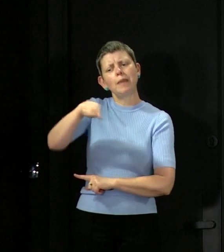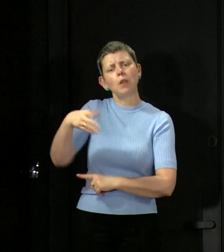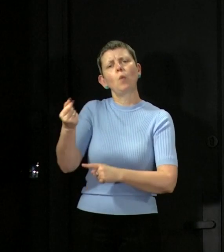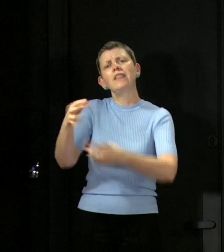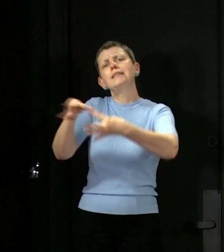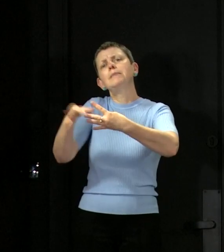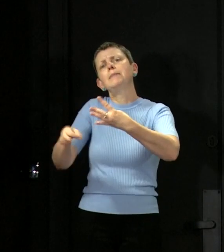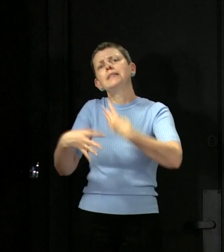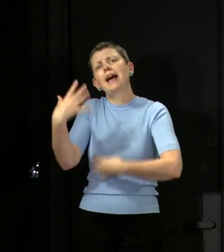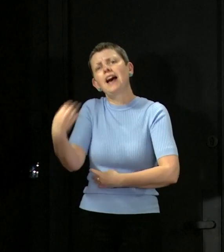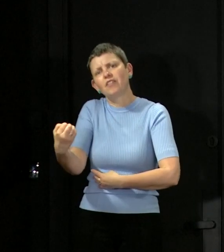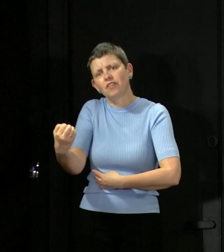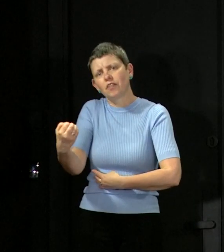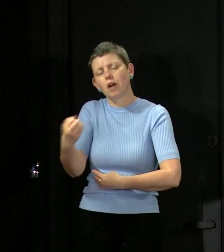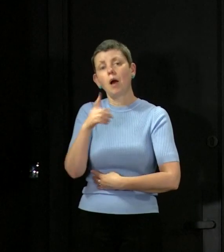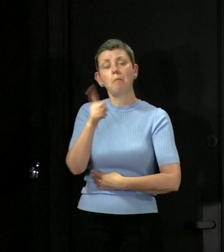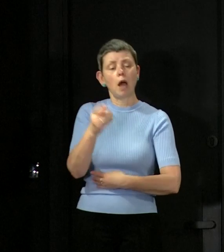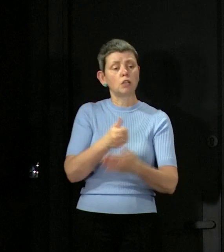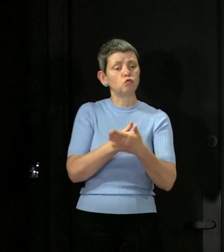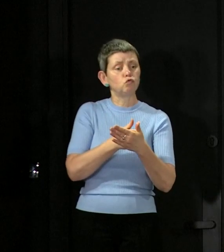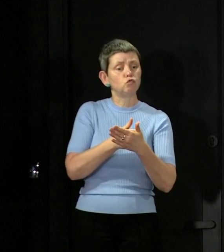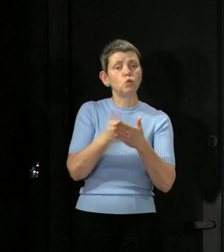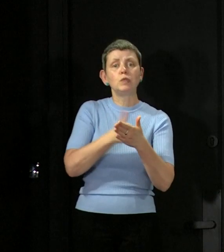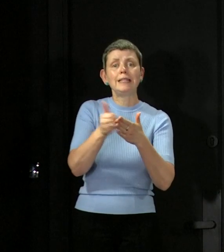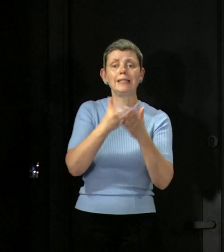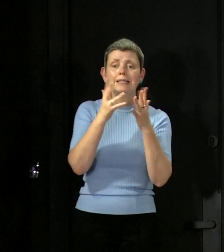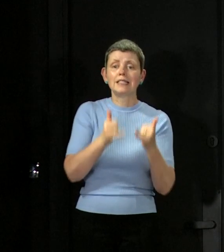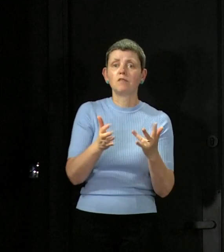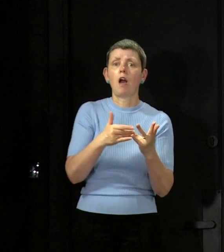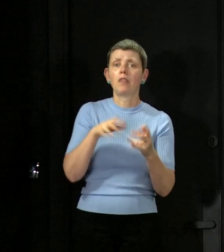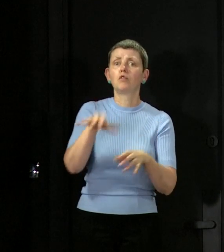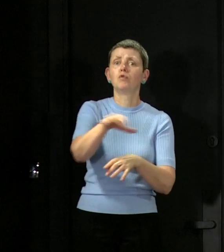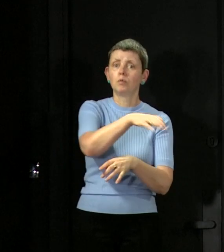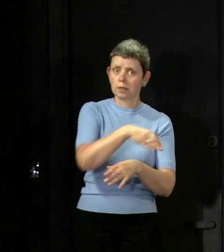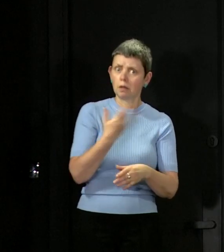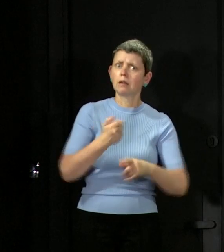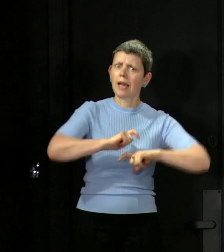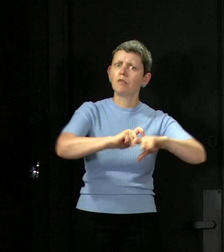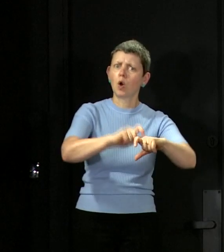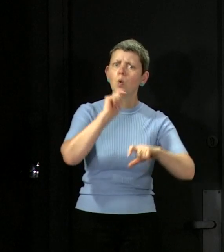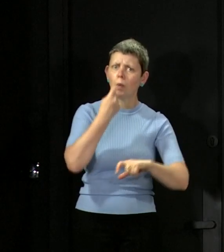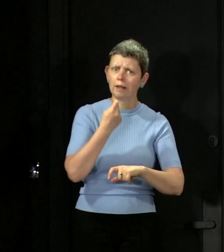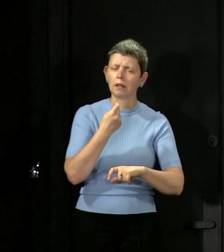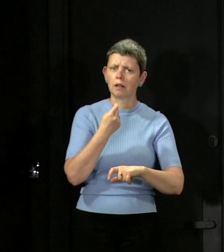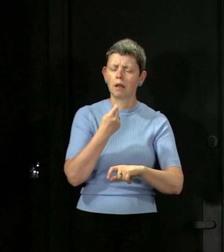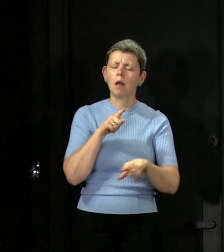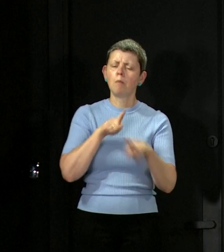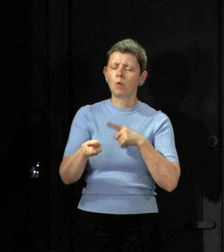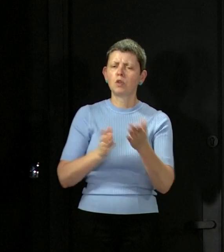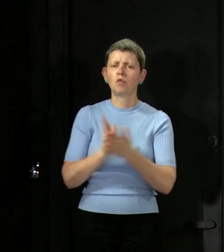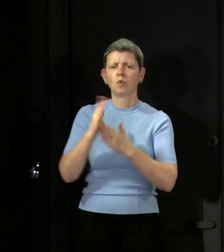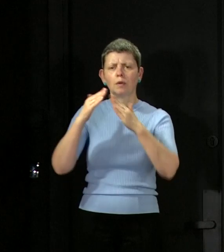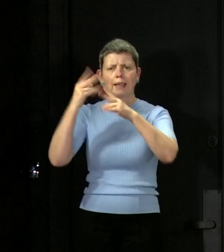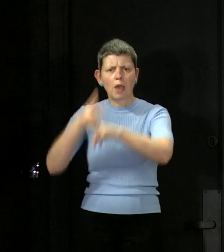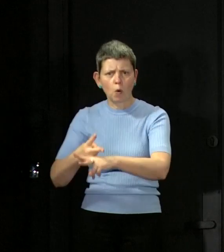also continue to do routine testing for some groups, and obviously the principal focus of that in recent times has been on care homes,